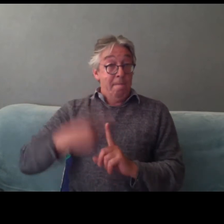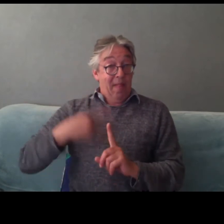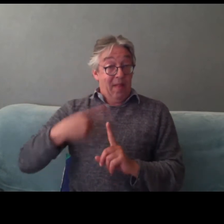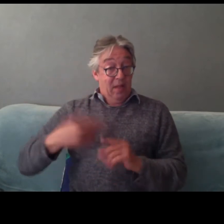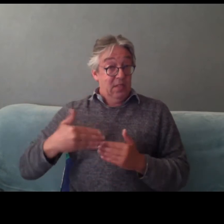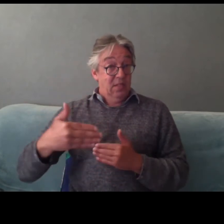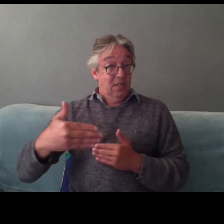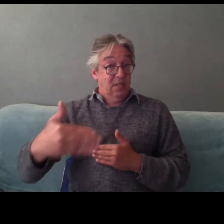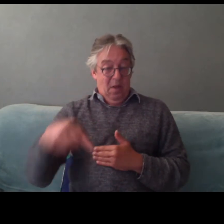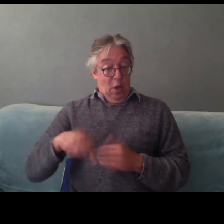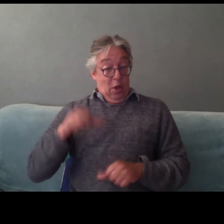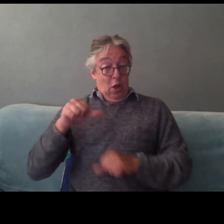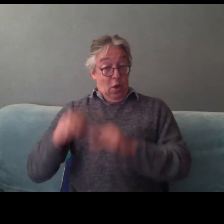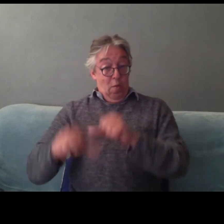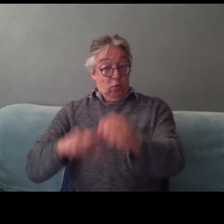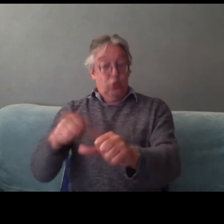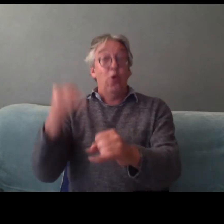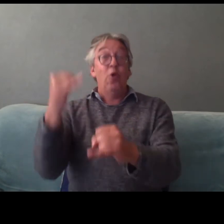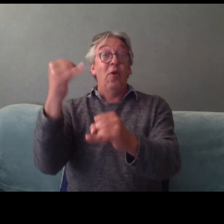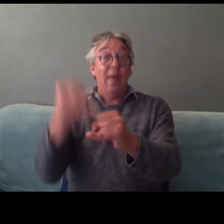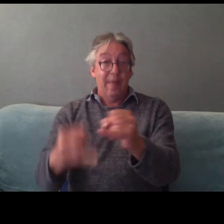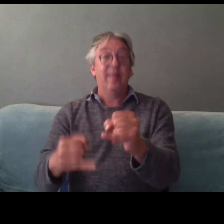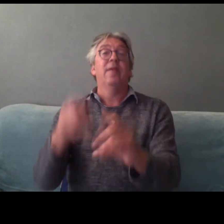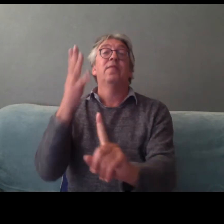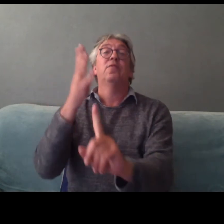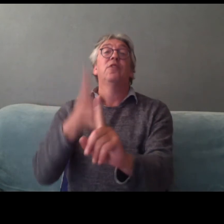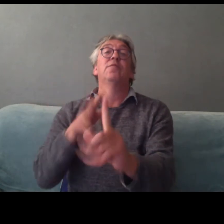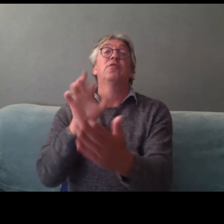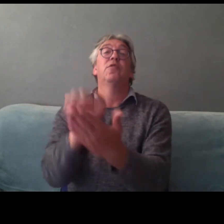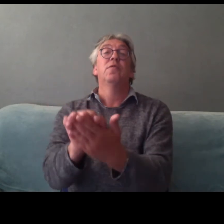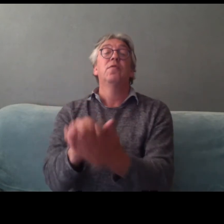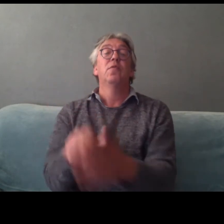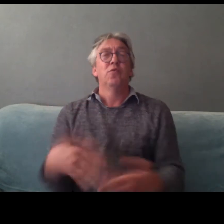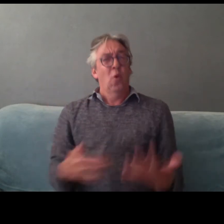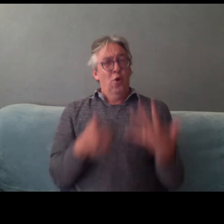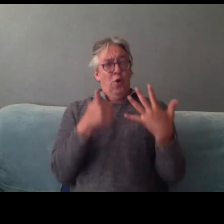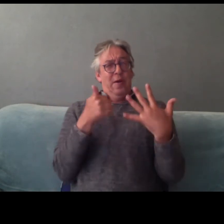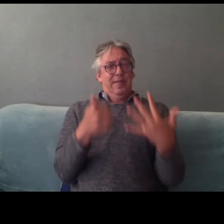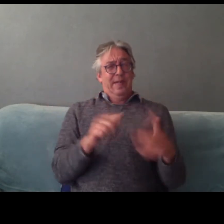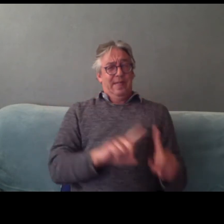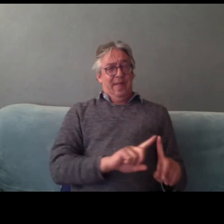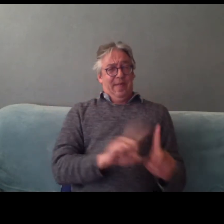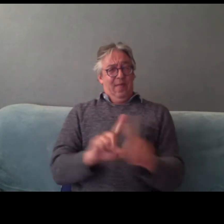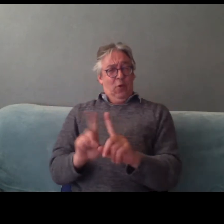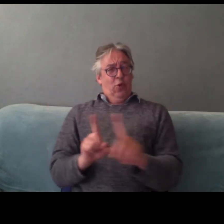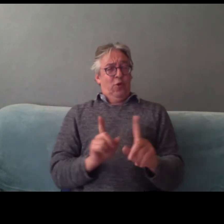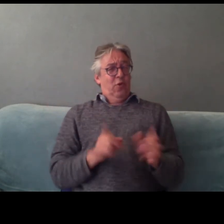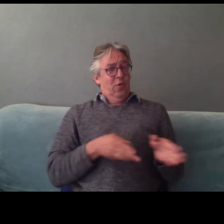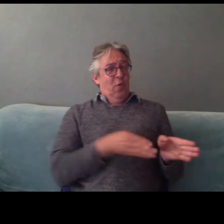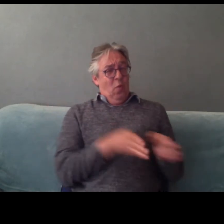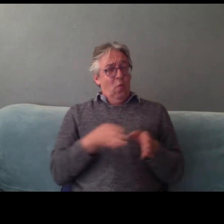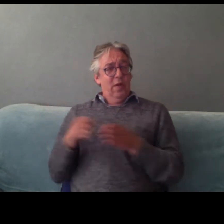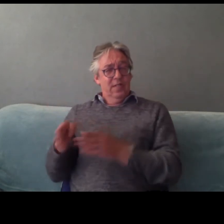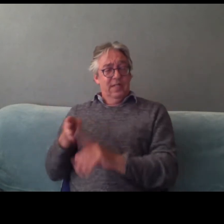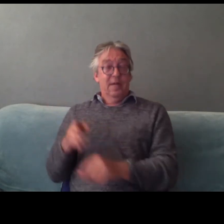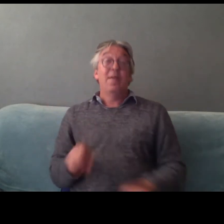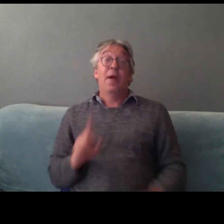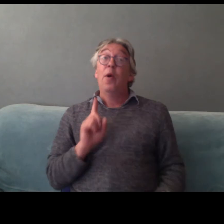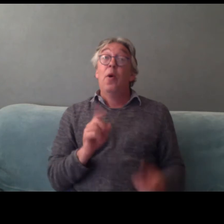assessment. Okay, so different types. The difficulty with this is that this variation and the lack